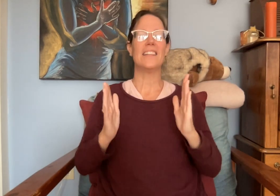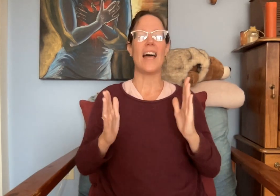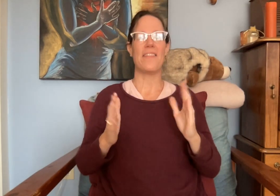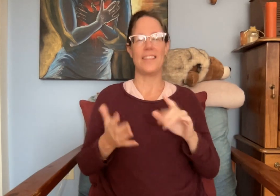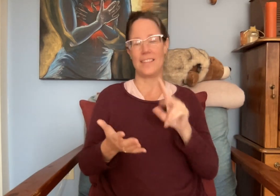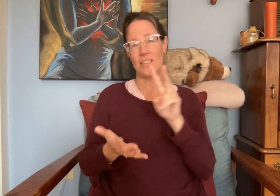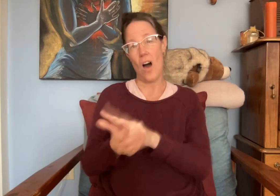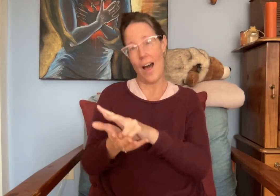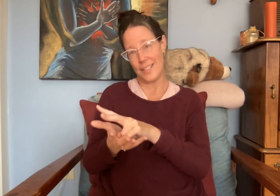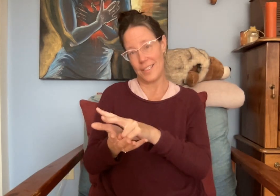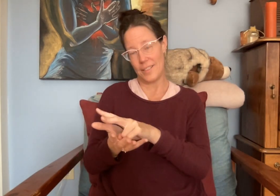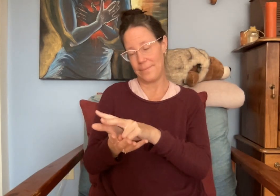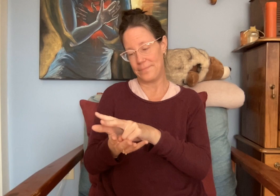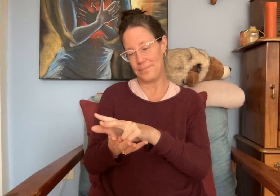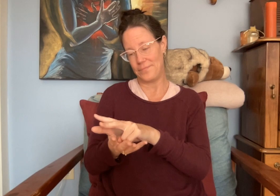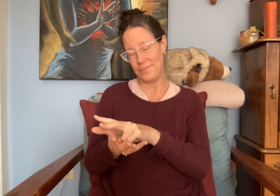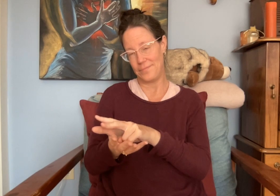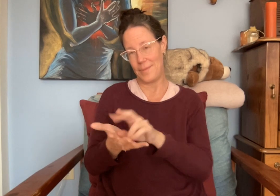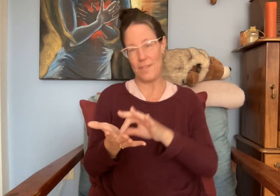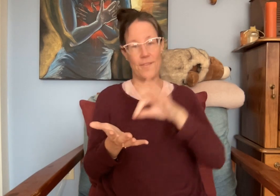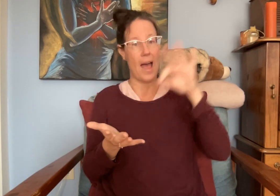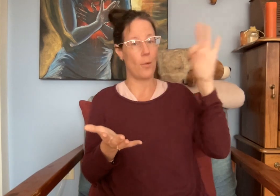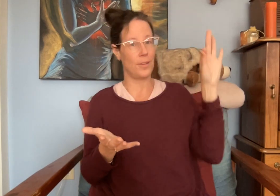Let this lost be found.